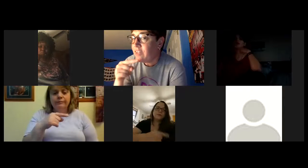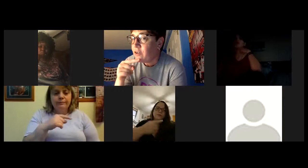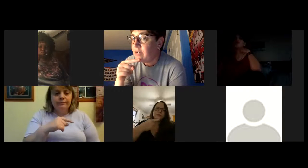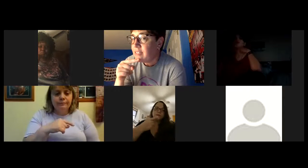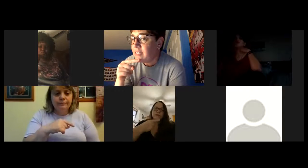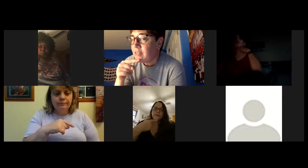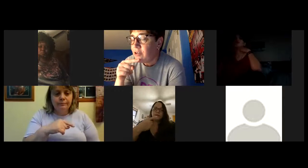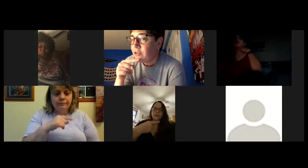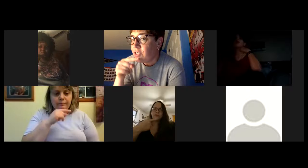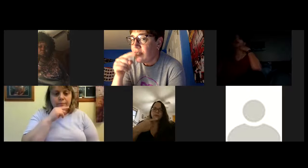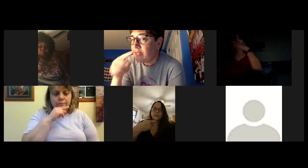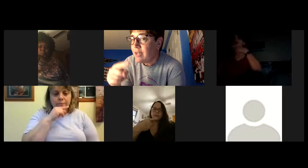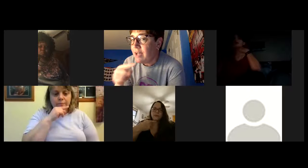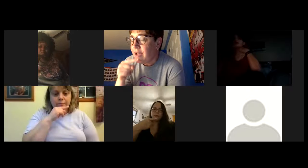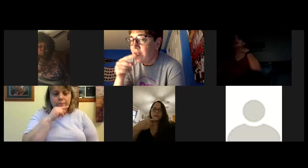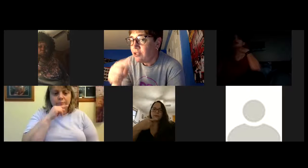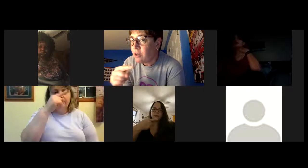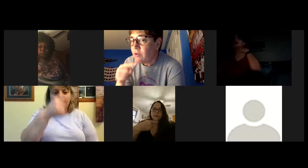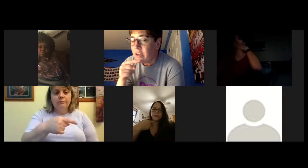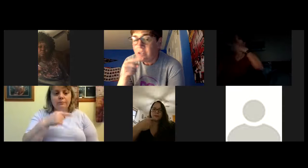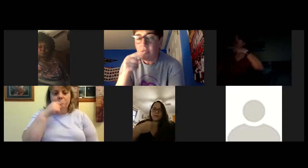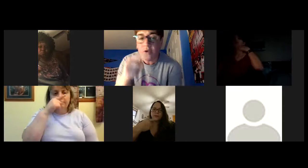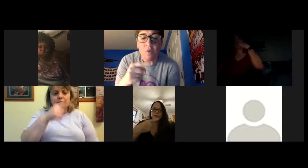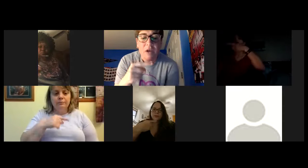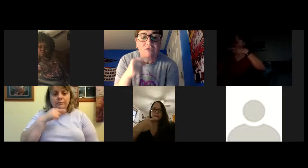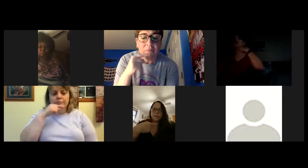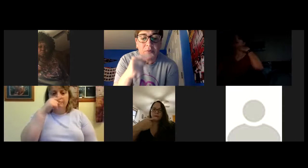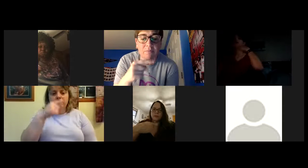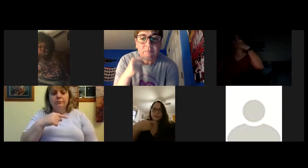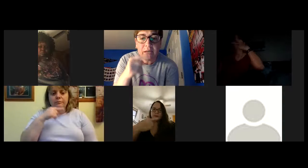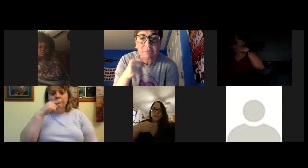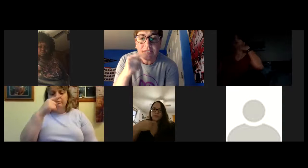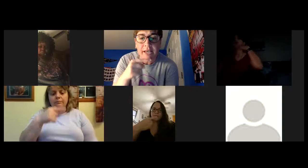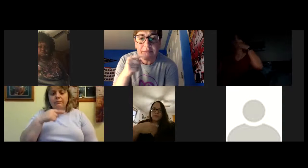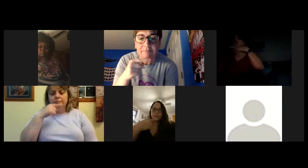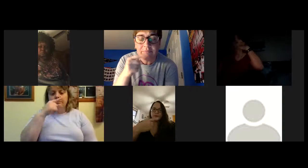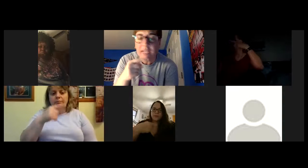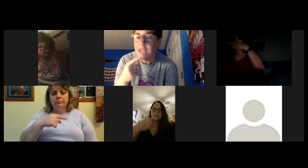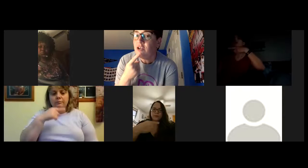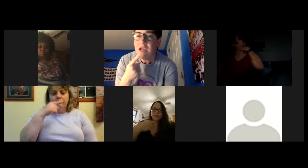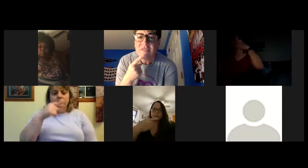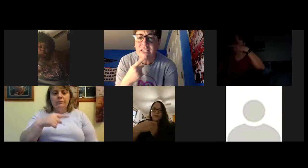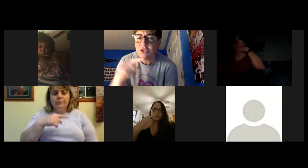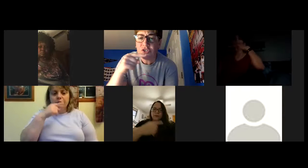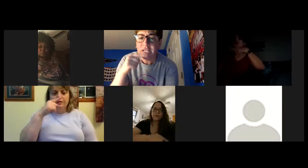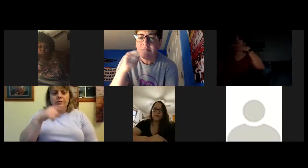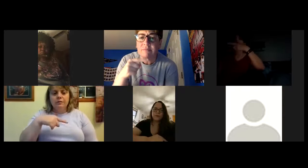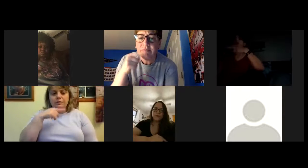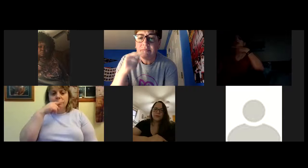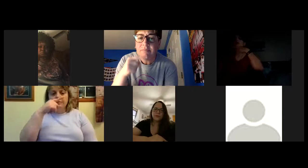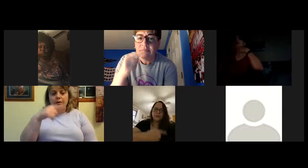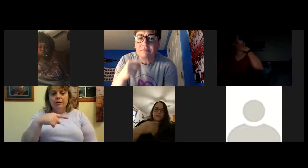index finger rested near your chin, and you're just going around a circle away from you. Yep, just say. And you don't have to touch your